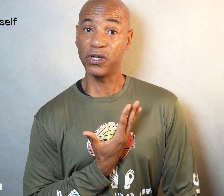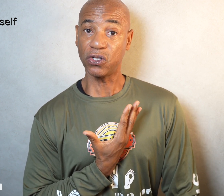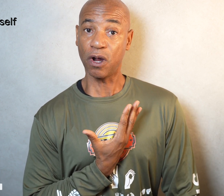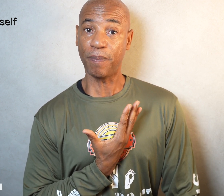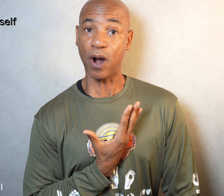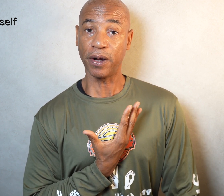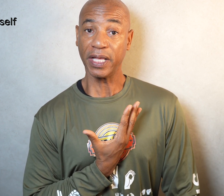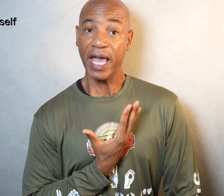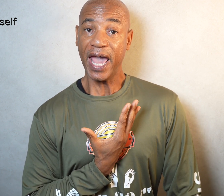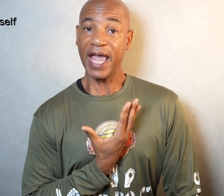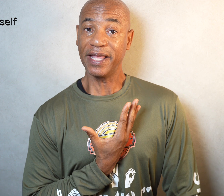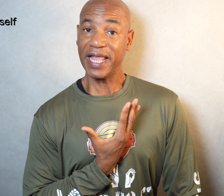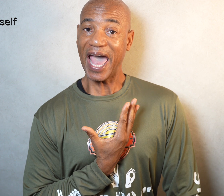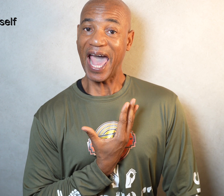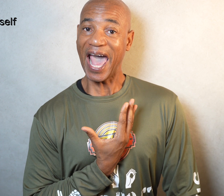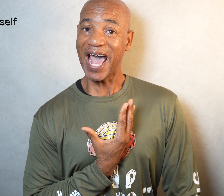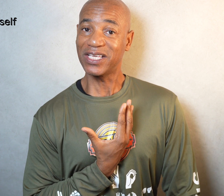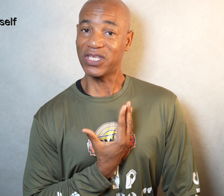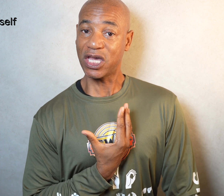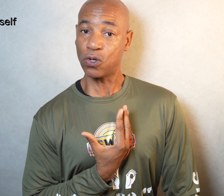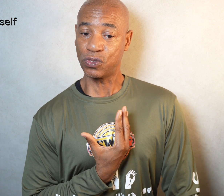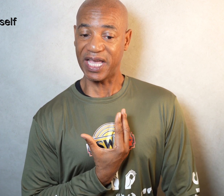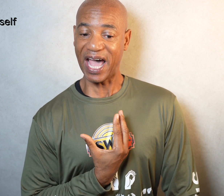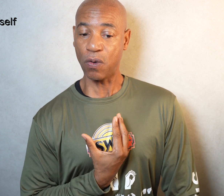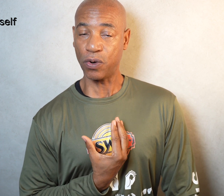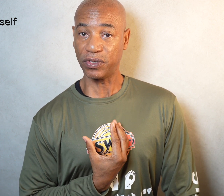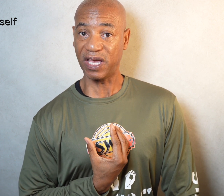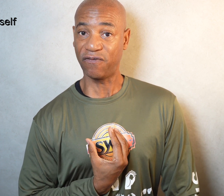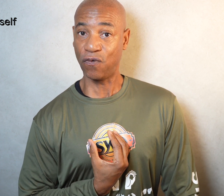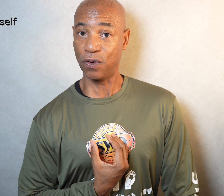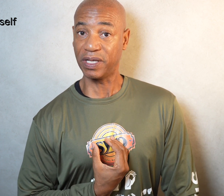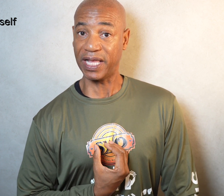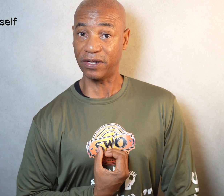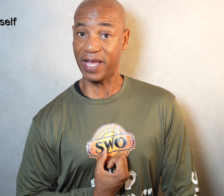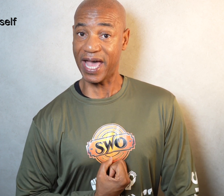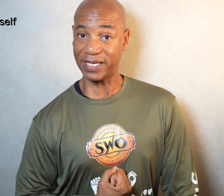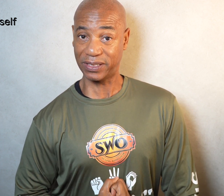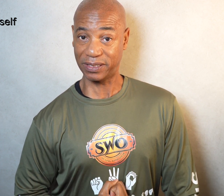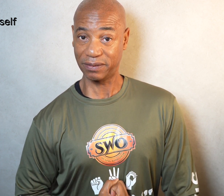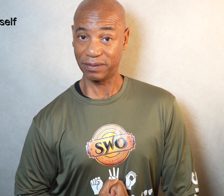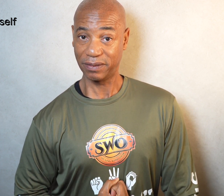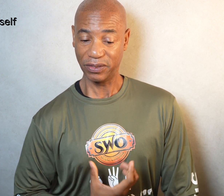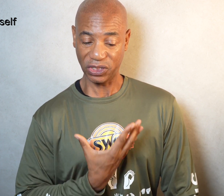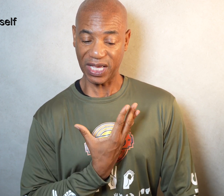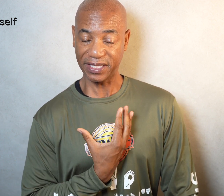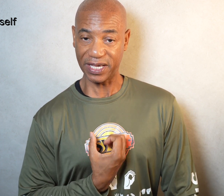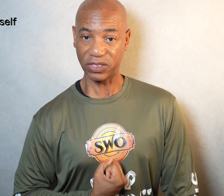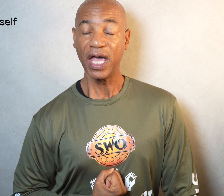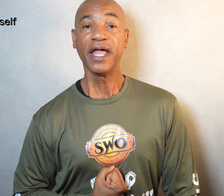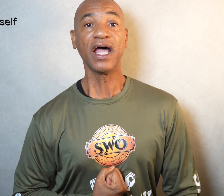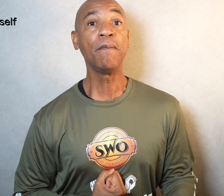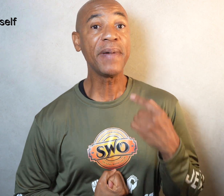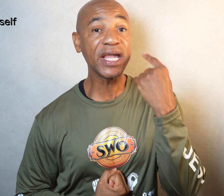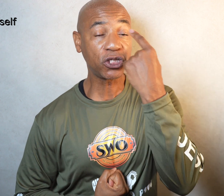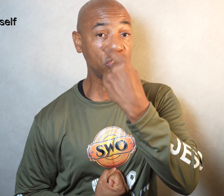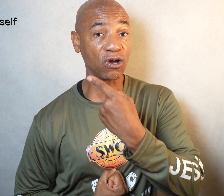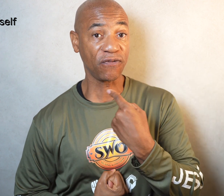are apart. And then as they go downward, they form the letter S, just like this. Now make sure your